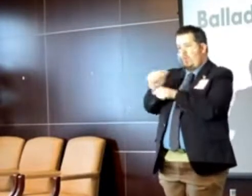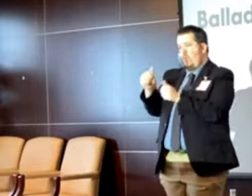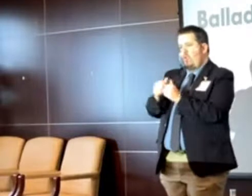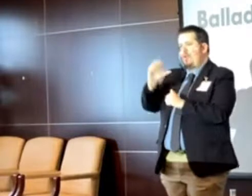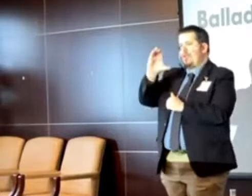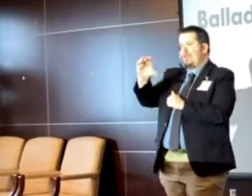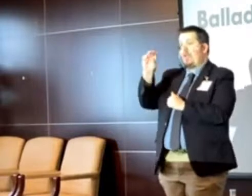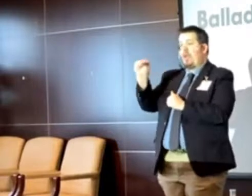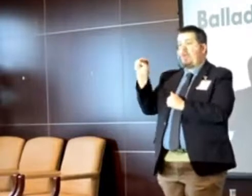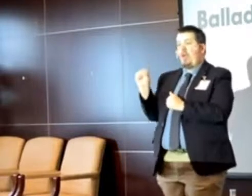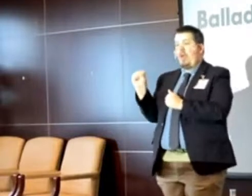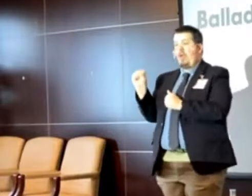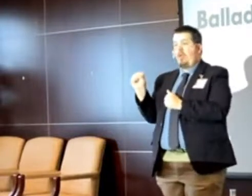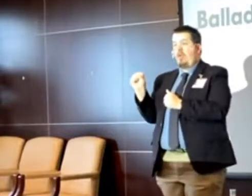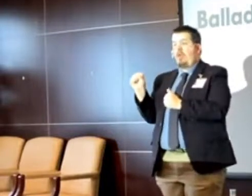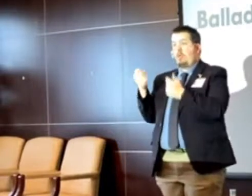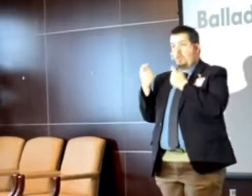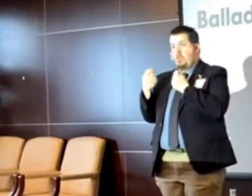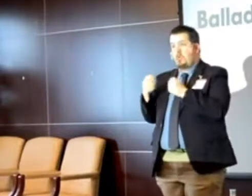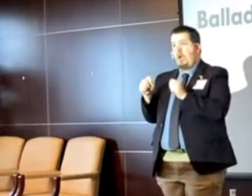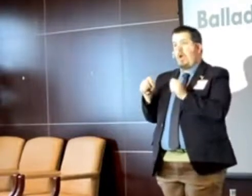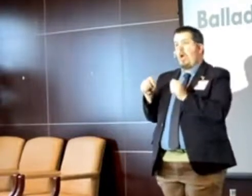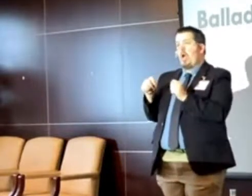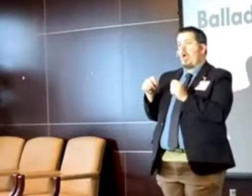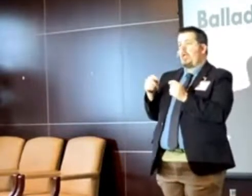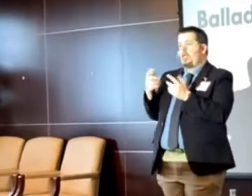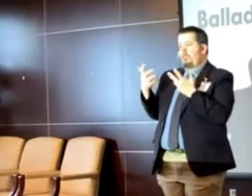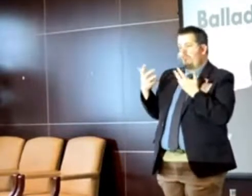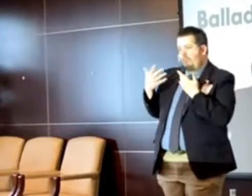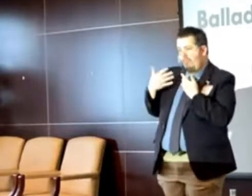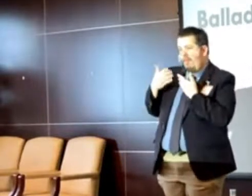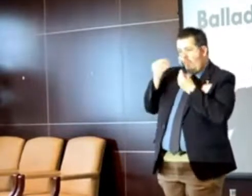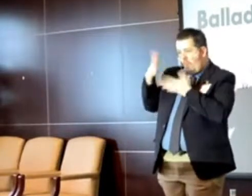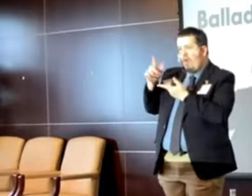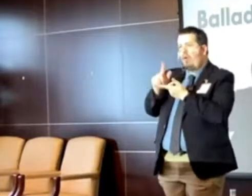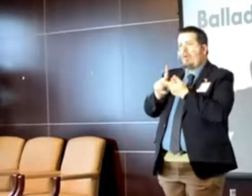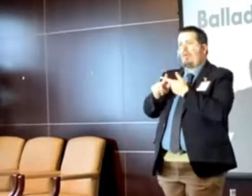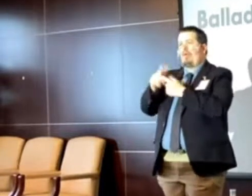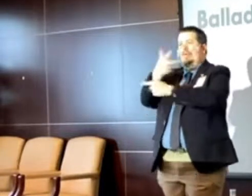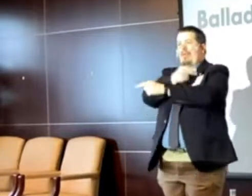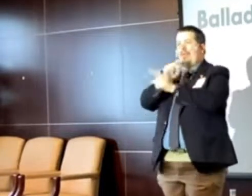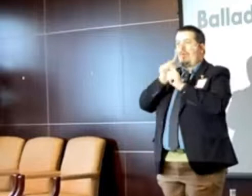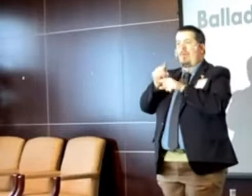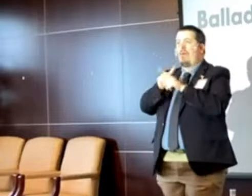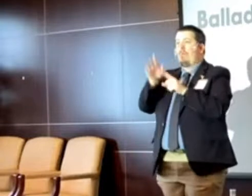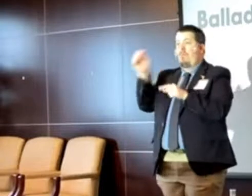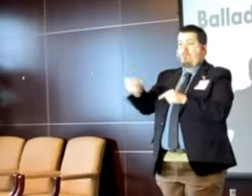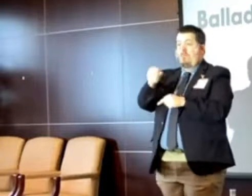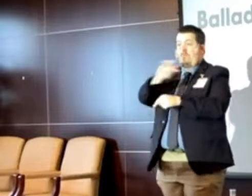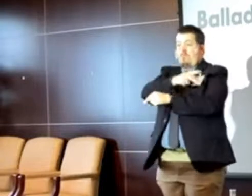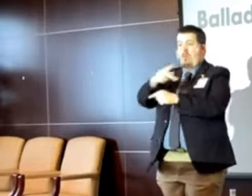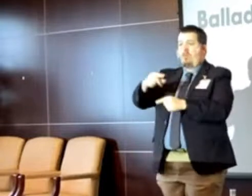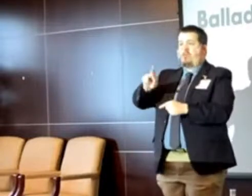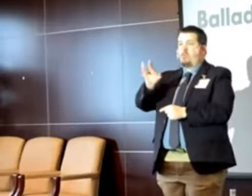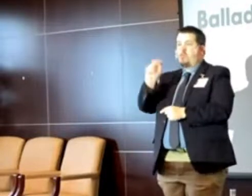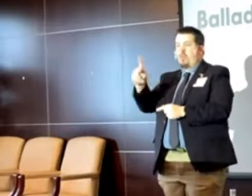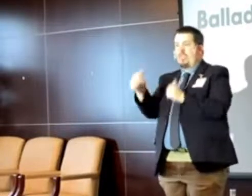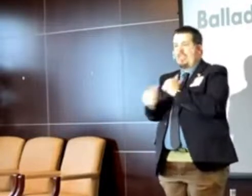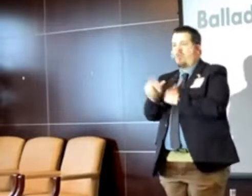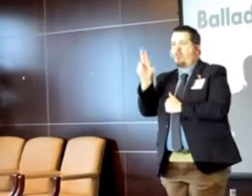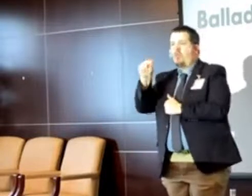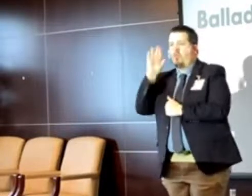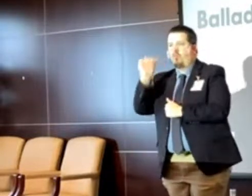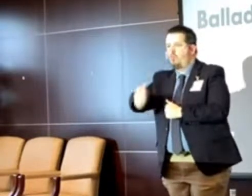CMS as we try to comply with the vaccine mandate. We're not going to put our patients at risk,